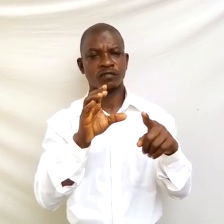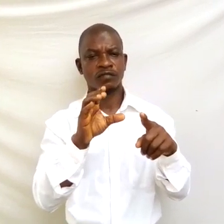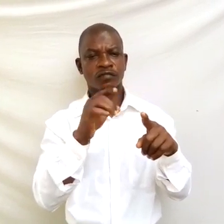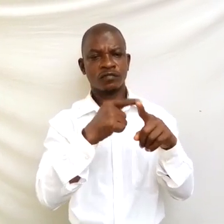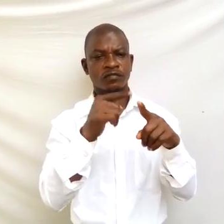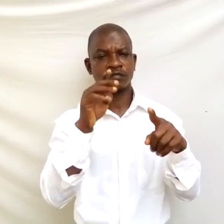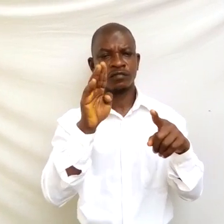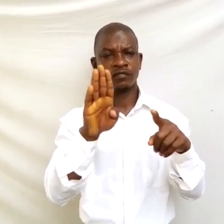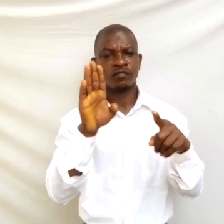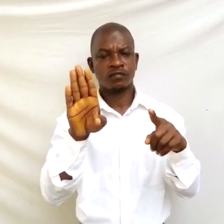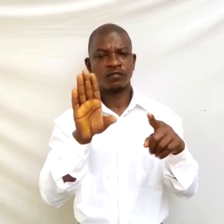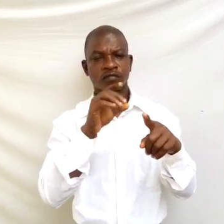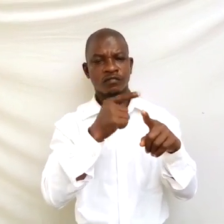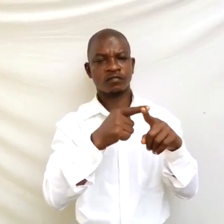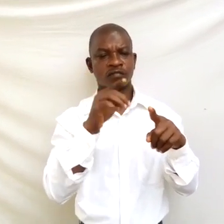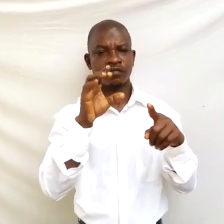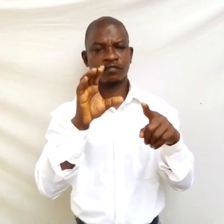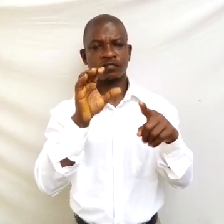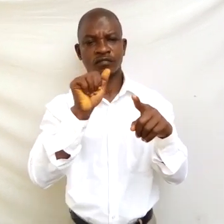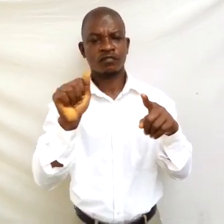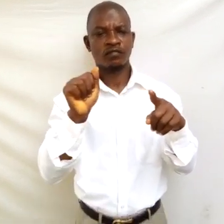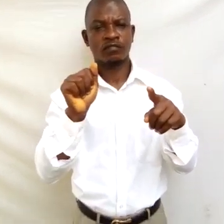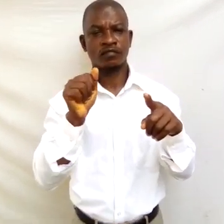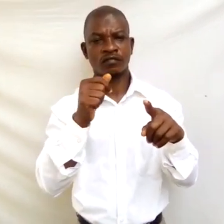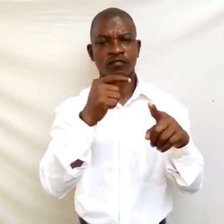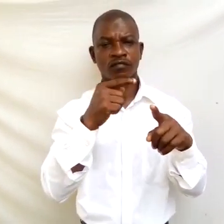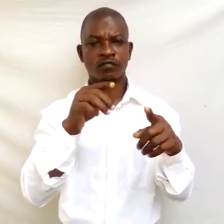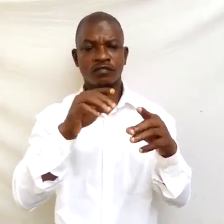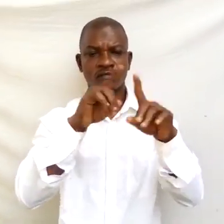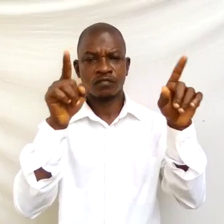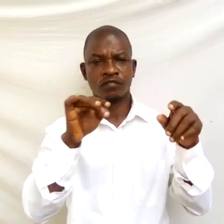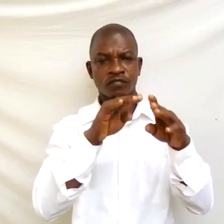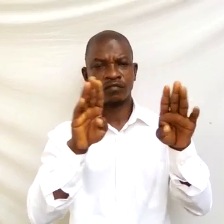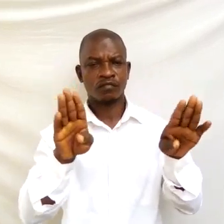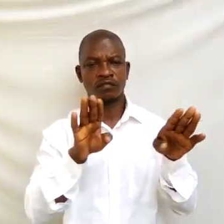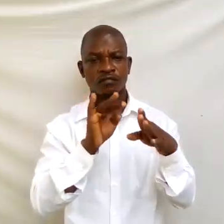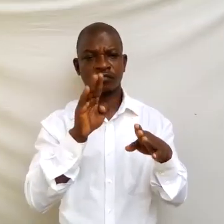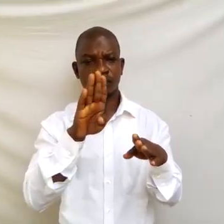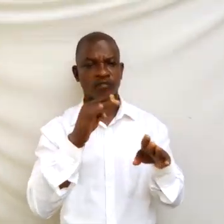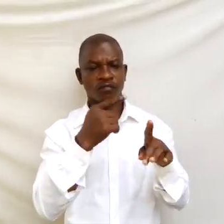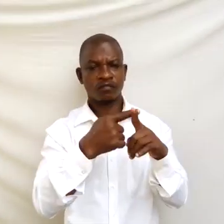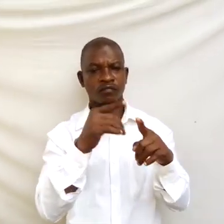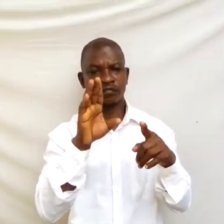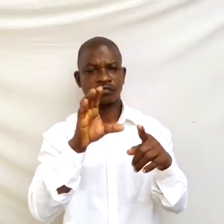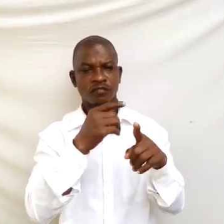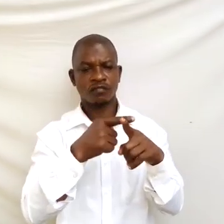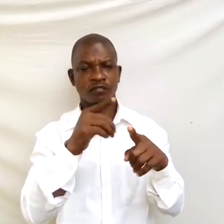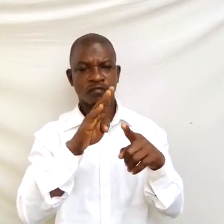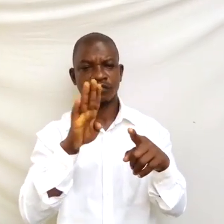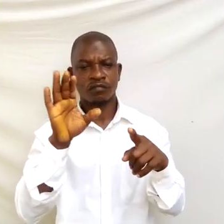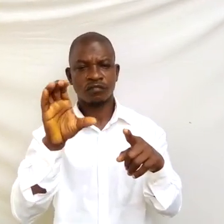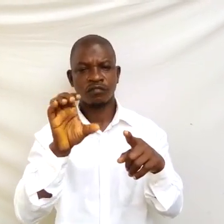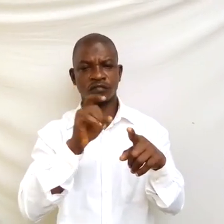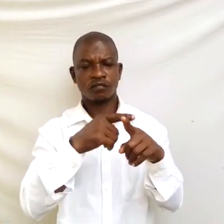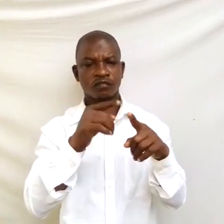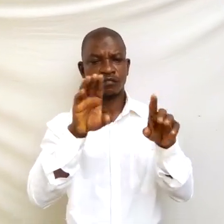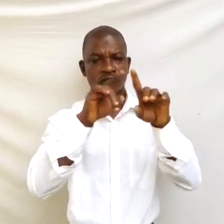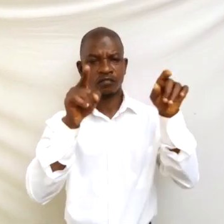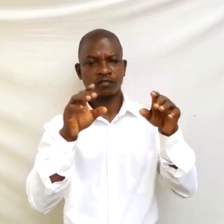plus BC plus A bracket open, B plus C plus BC bracket closed is